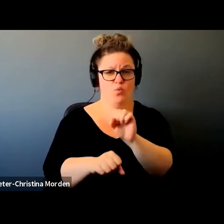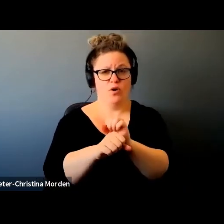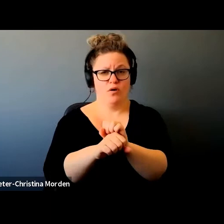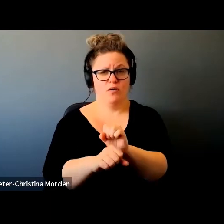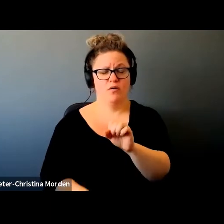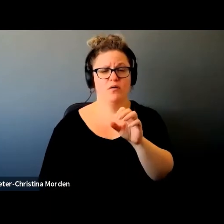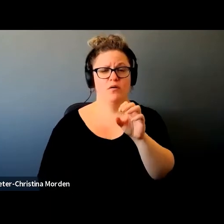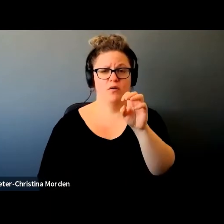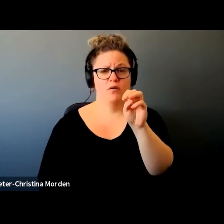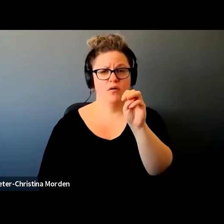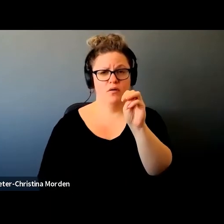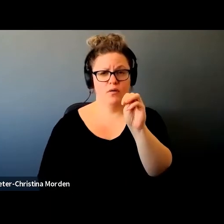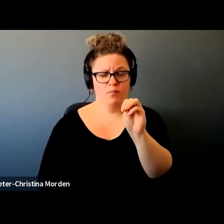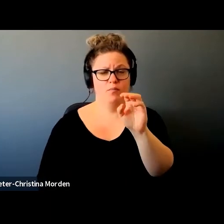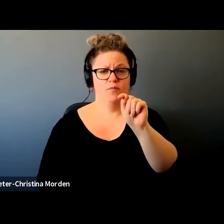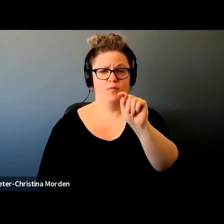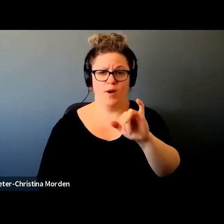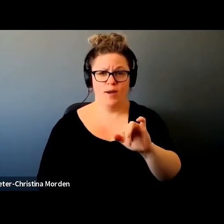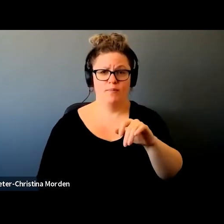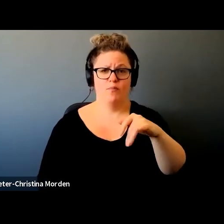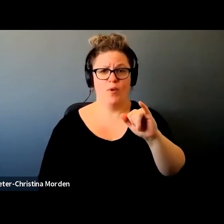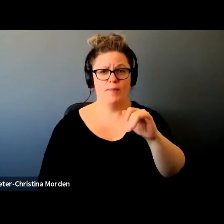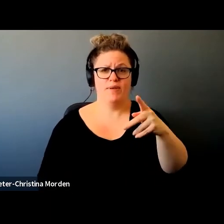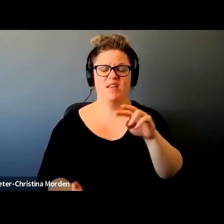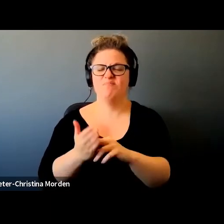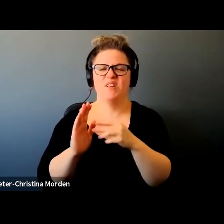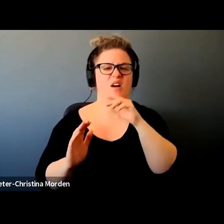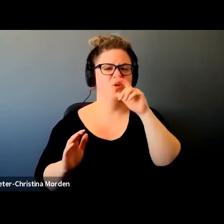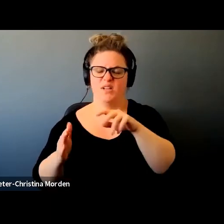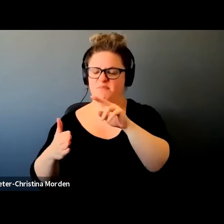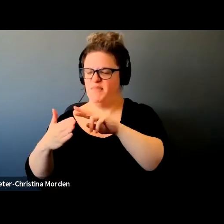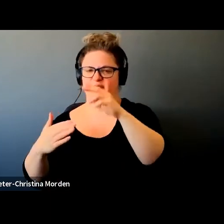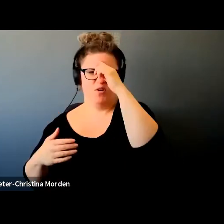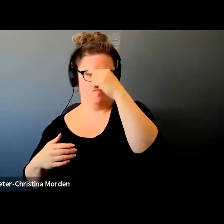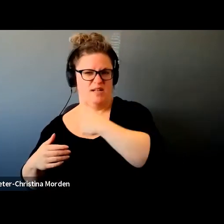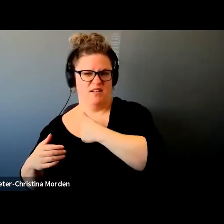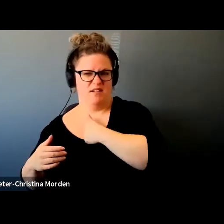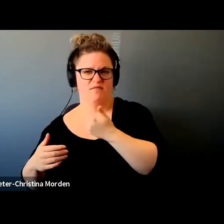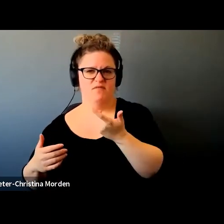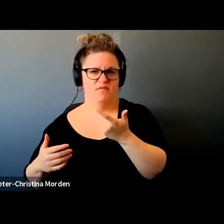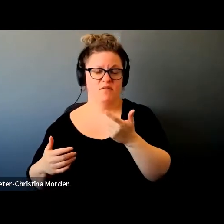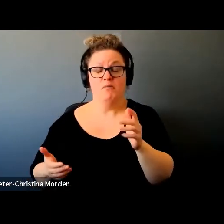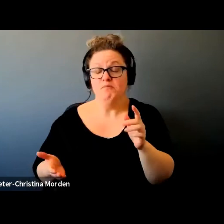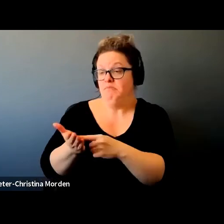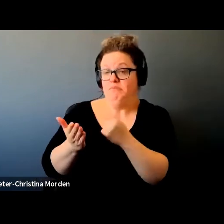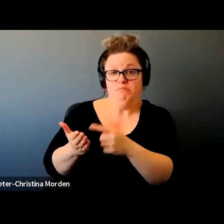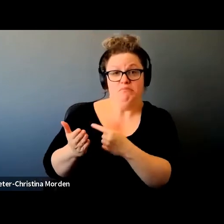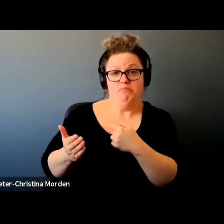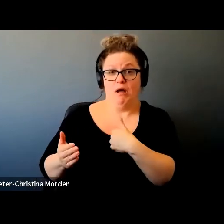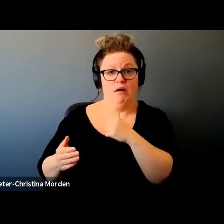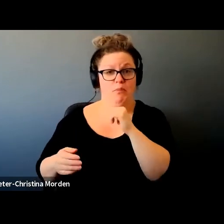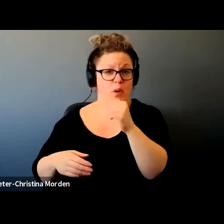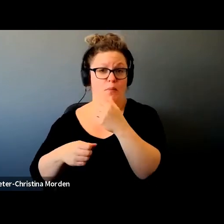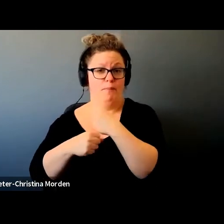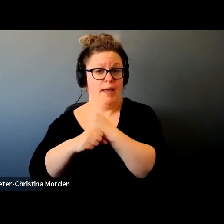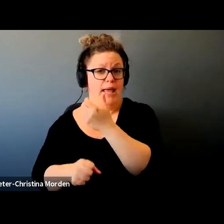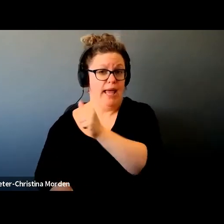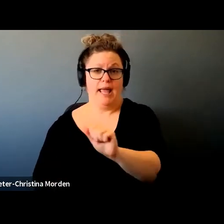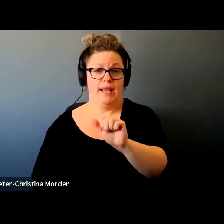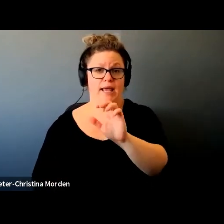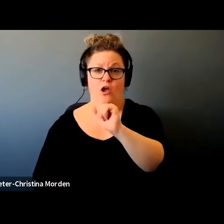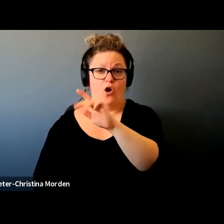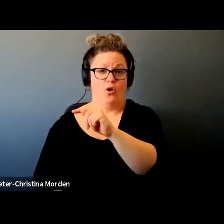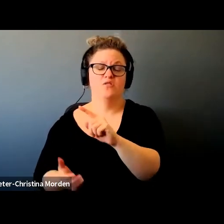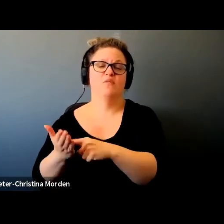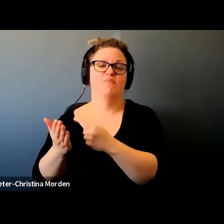can let that aside. And there are also extended periods of time where I'm not making any art. I'm just taking